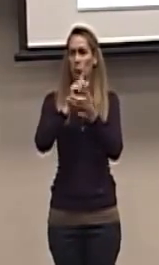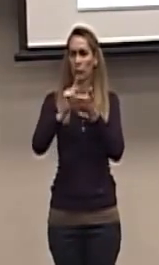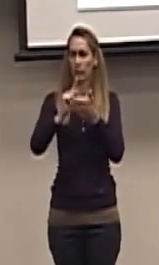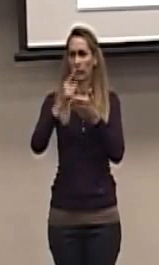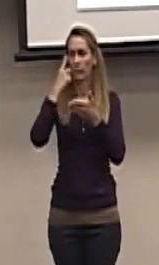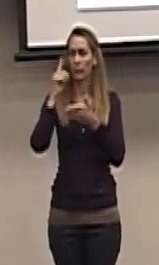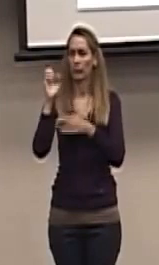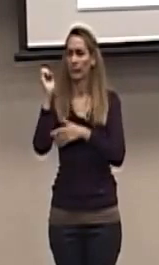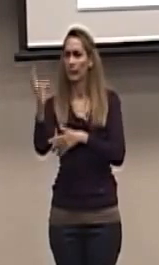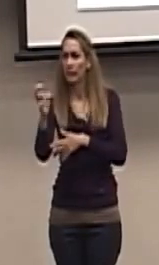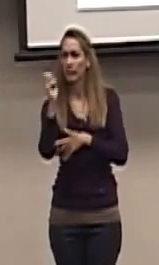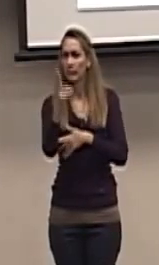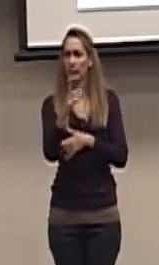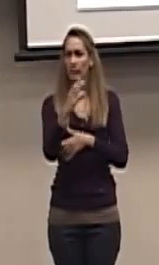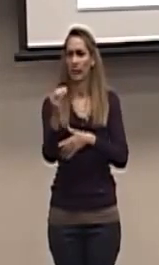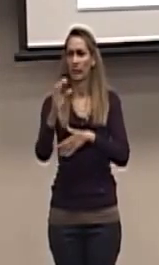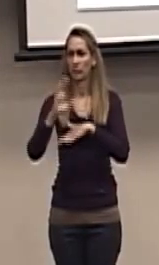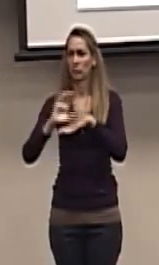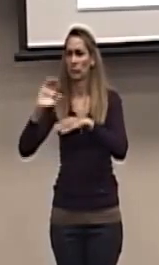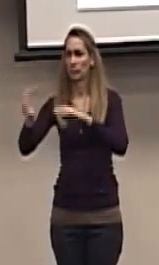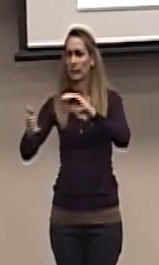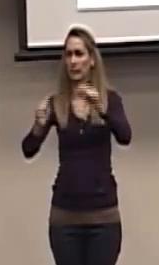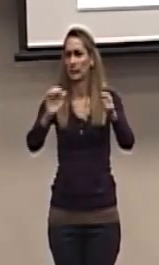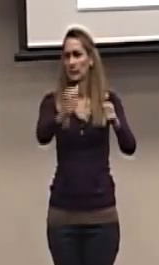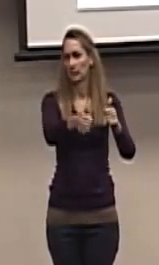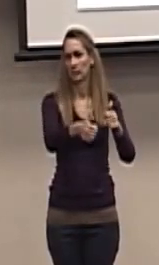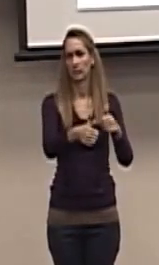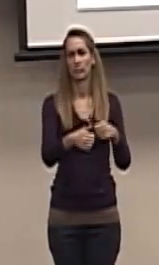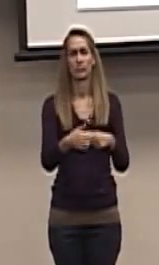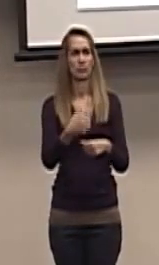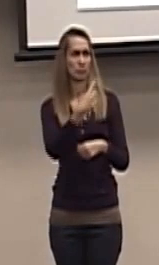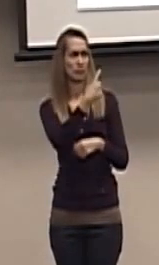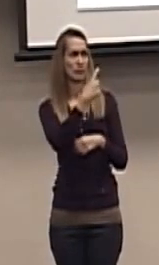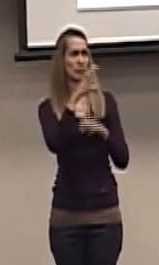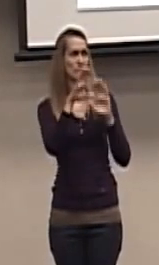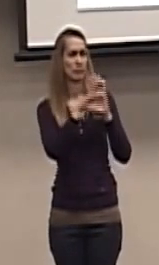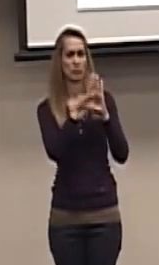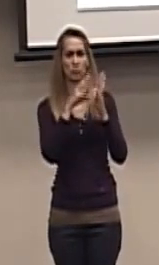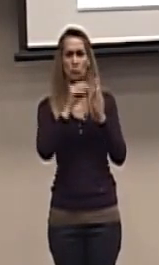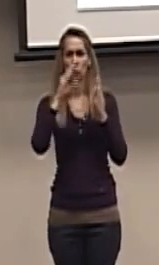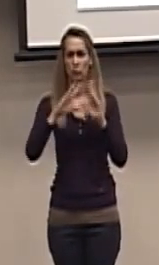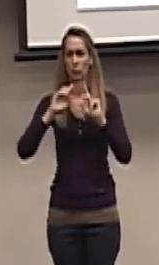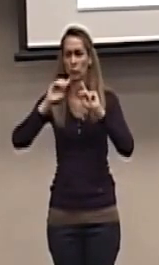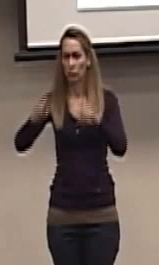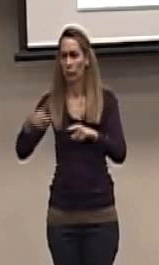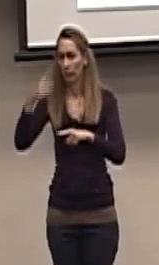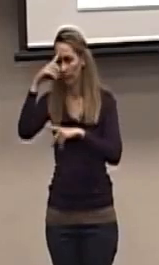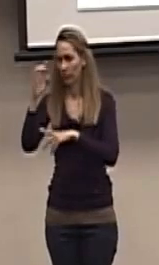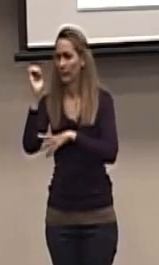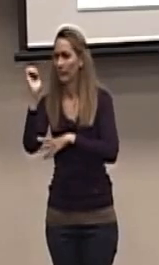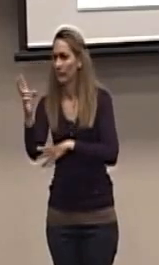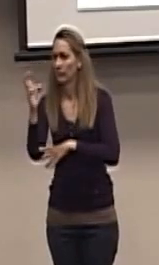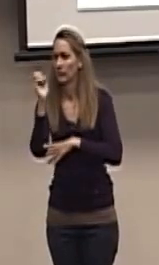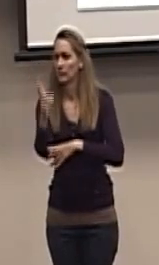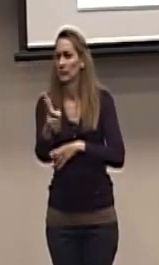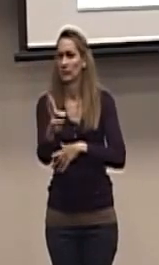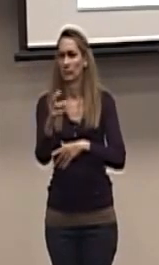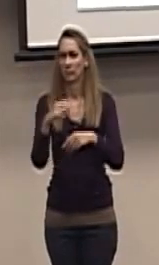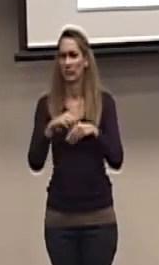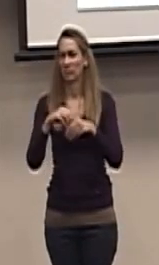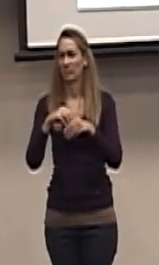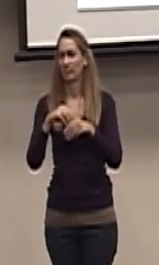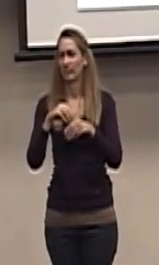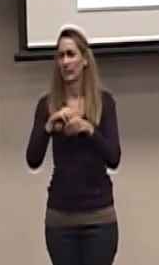Right, so here you see the students on their way to a rural community for evangelism. And on